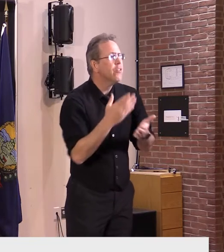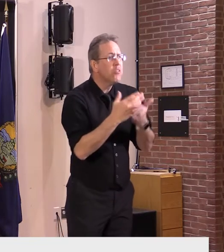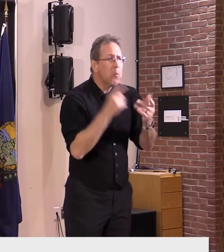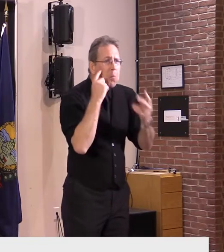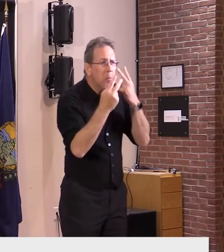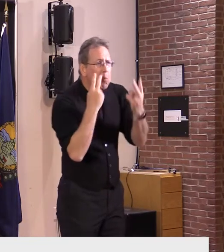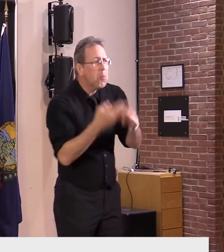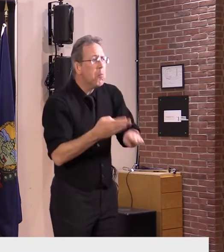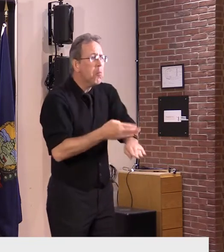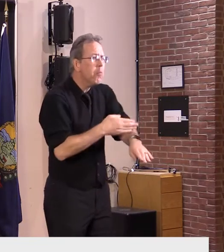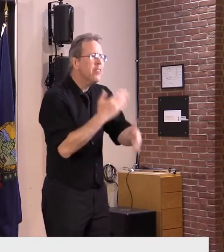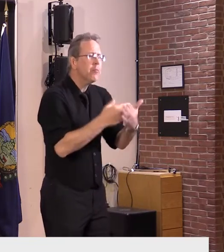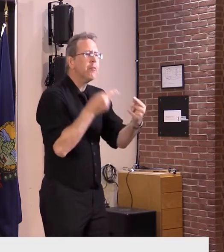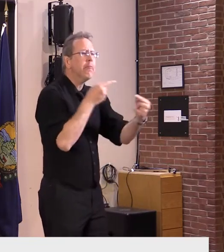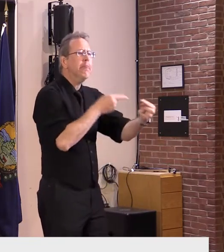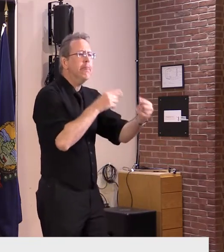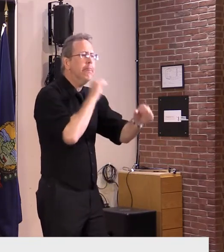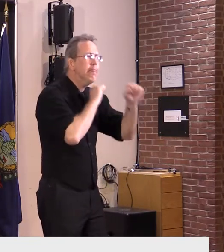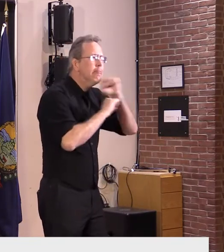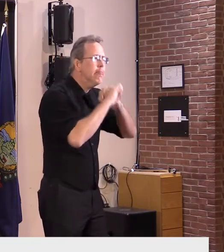there's a lot more work to be done.